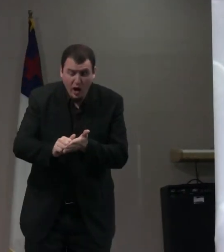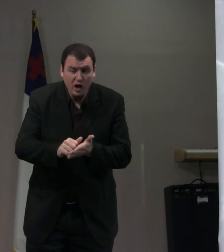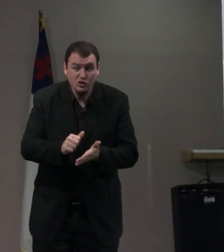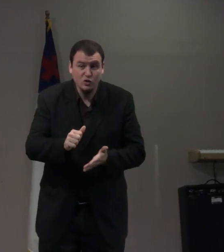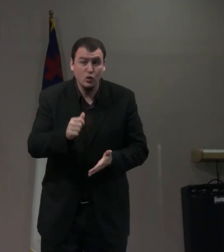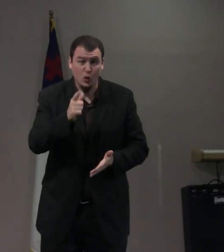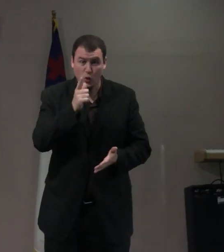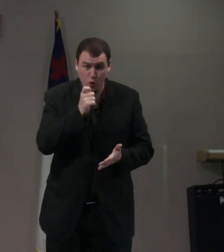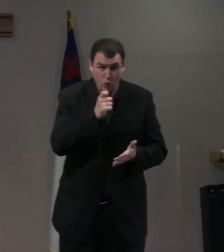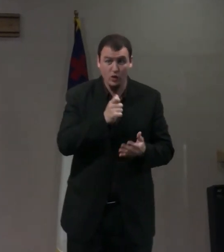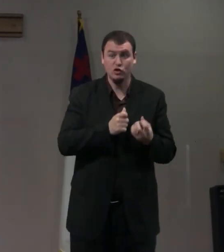Understand that Jesus